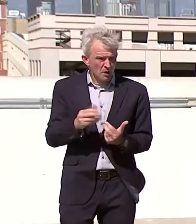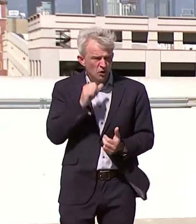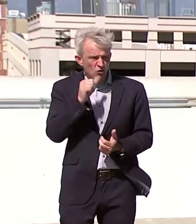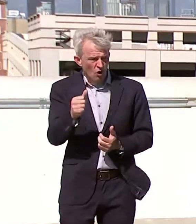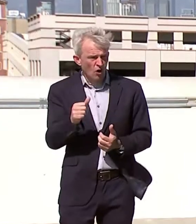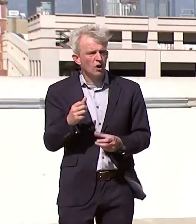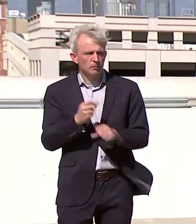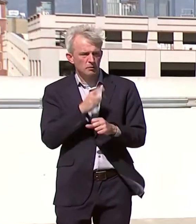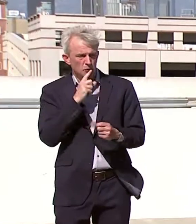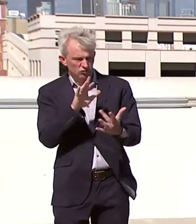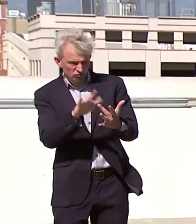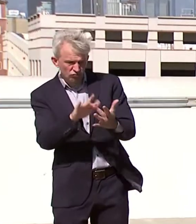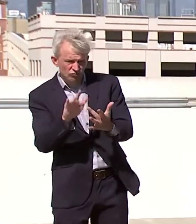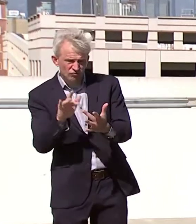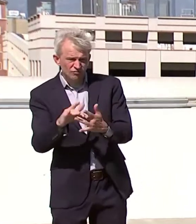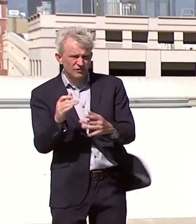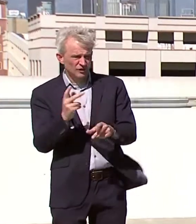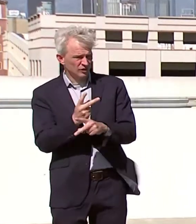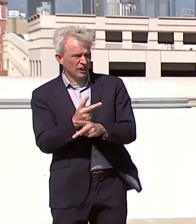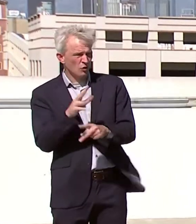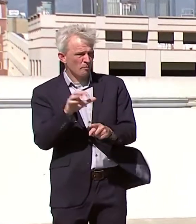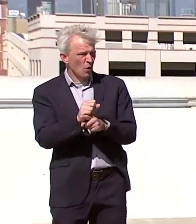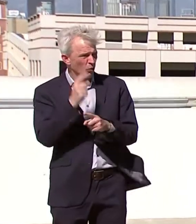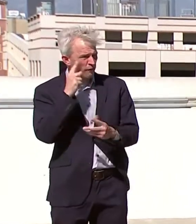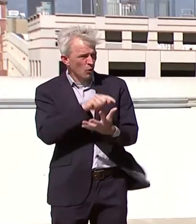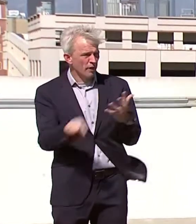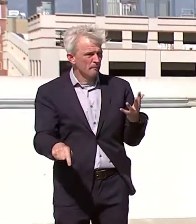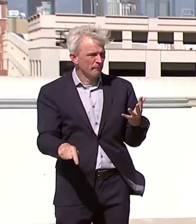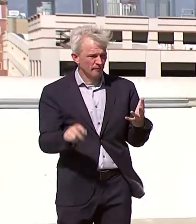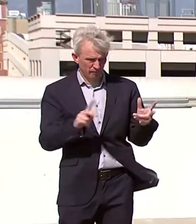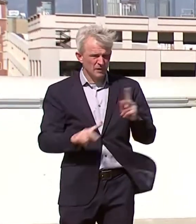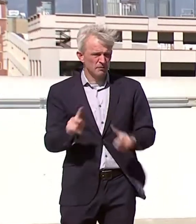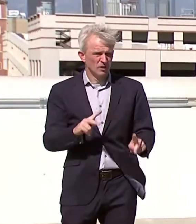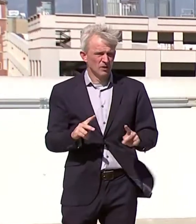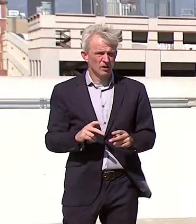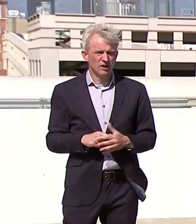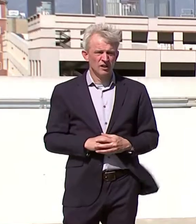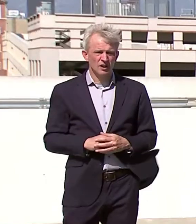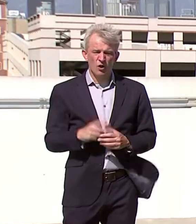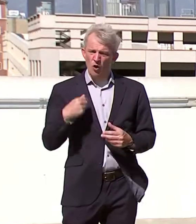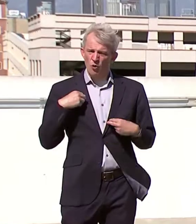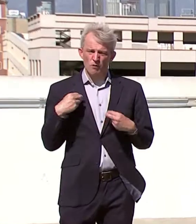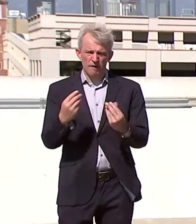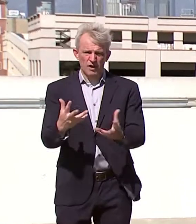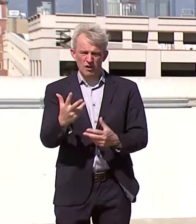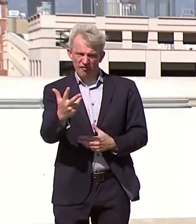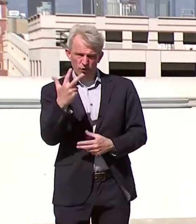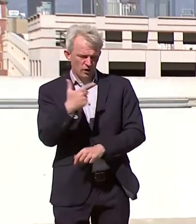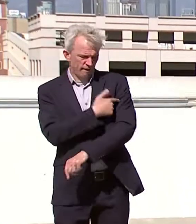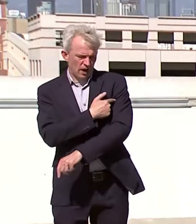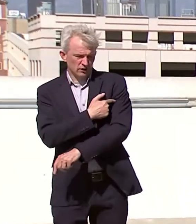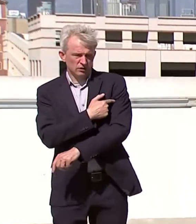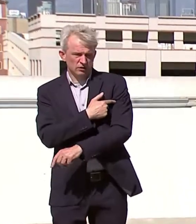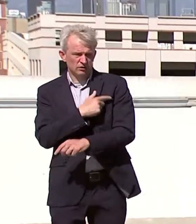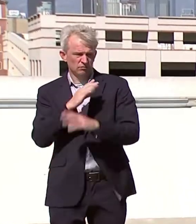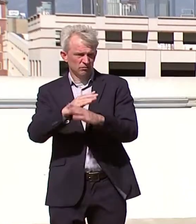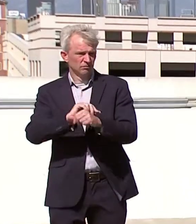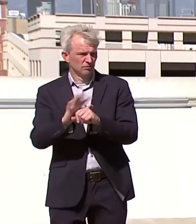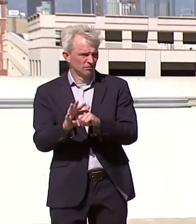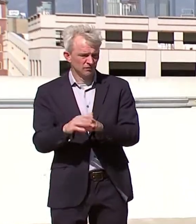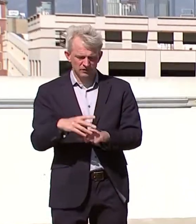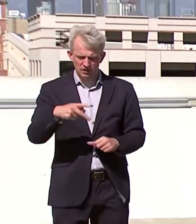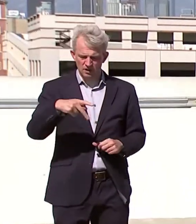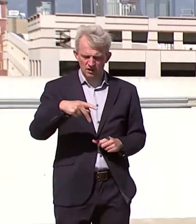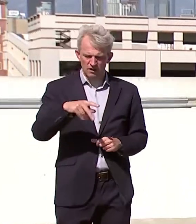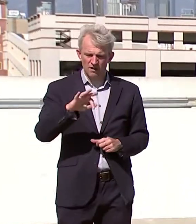their appointments for them. Each one of the three vaccines that LA County is administering that have been approved, Moderna, Pfizer,